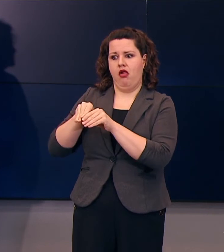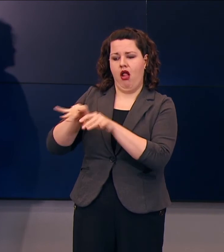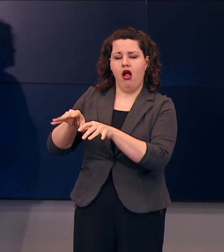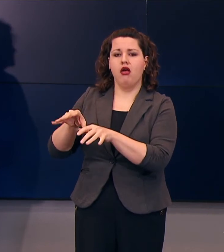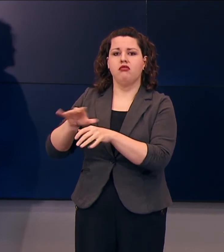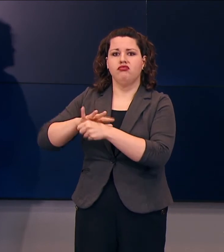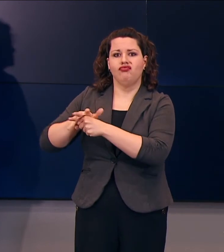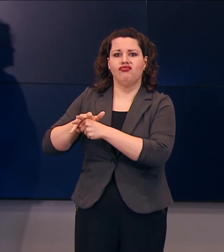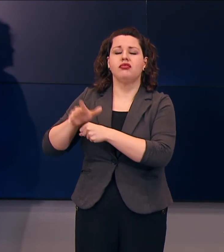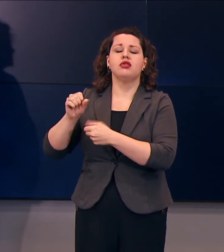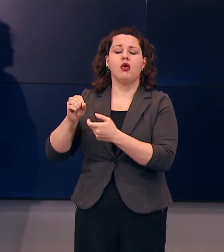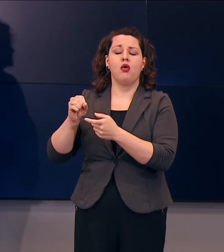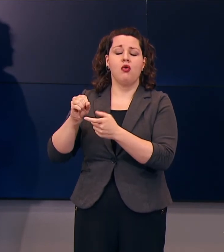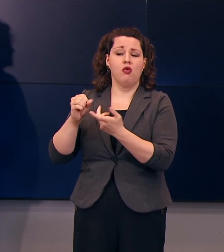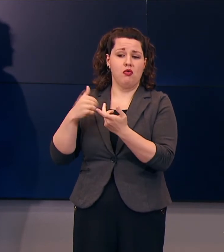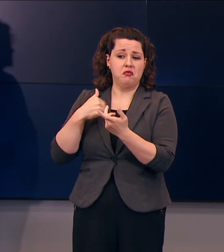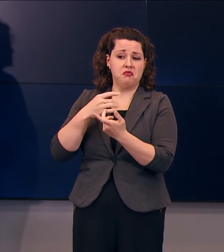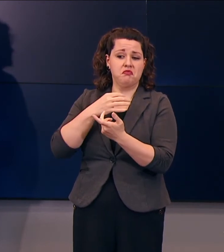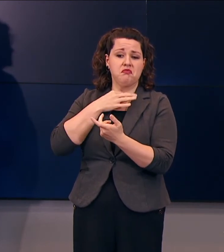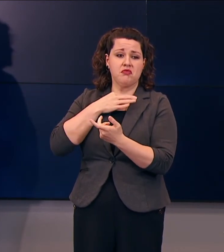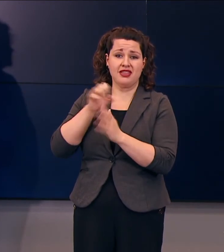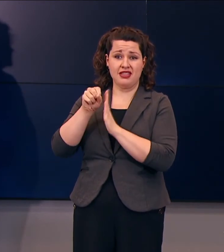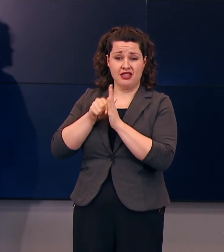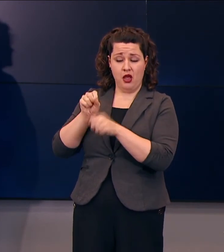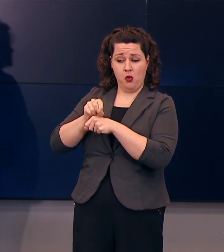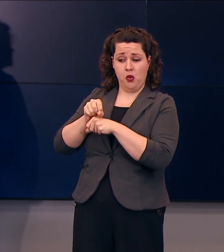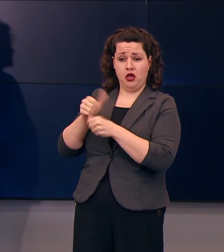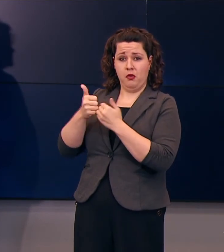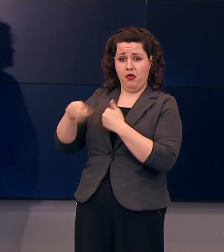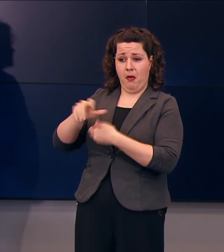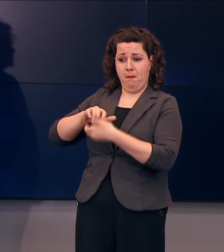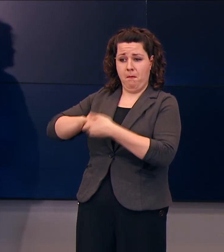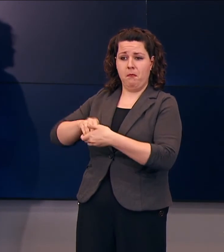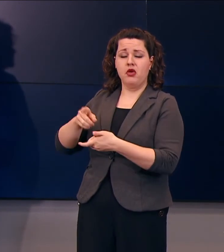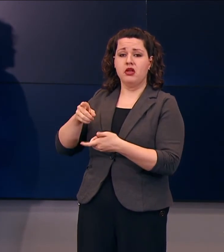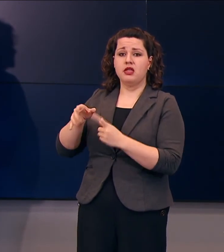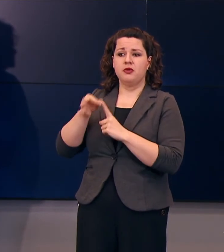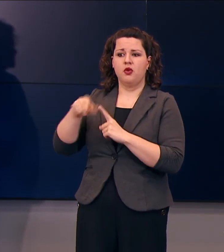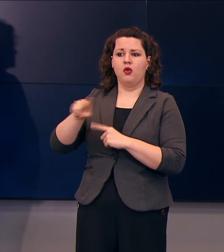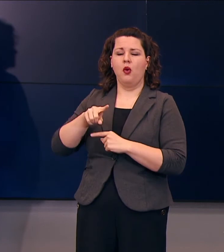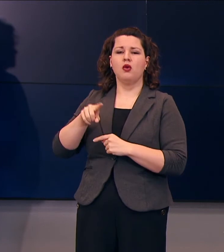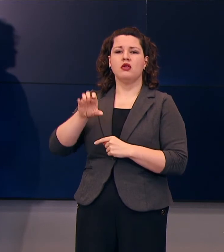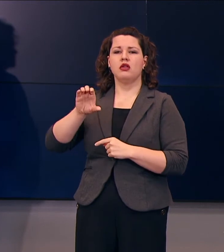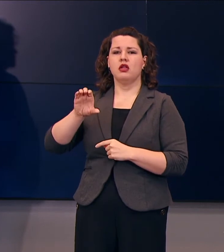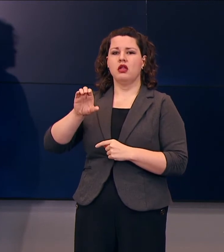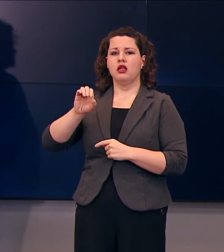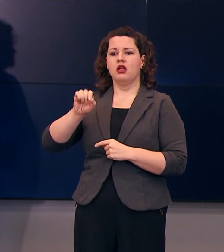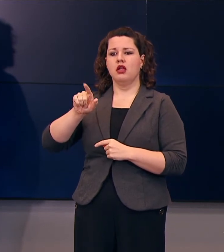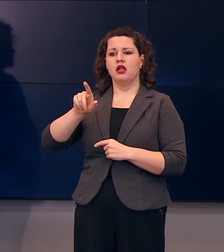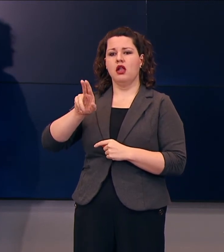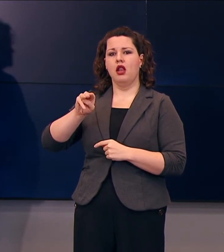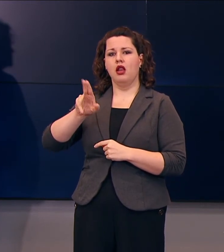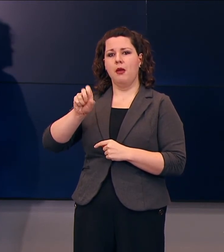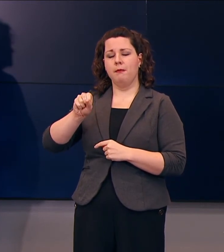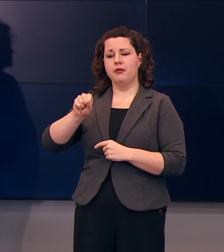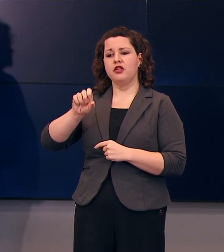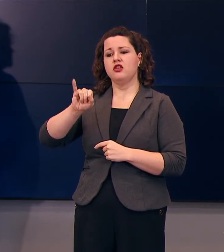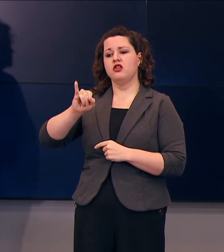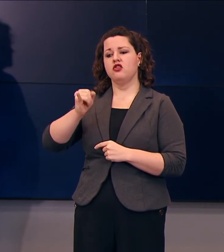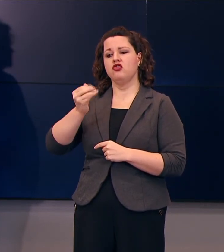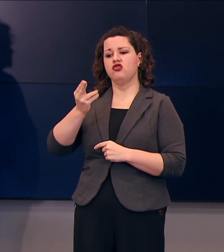is working with those facilities, especially the ones in Columbus Junction and in Tama County, and